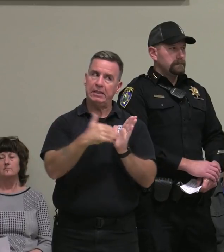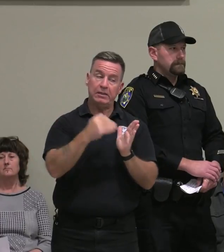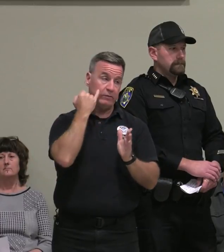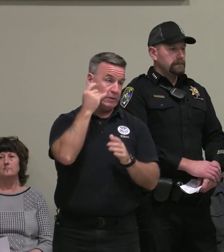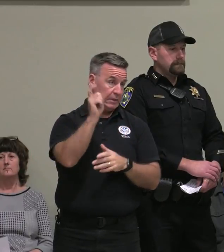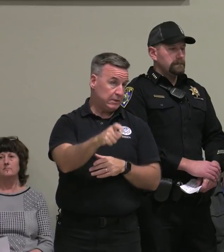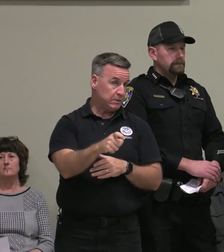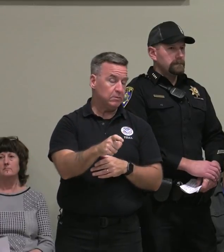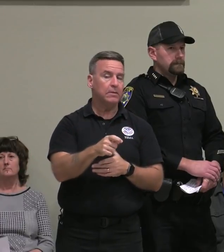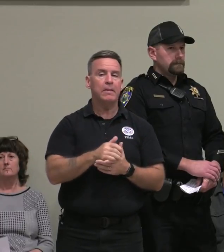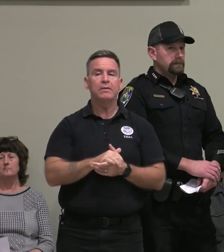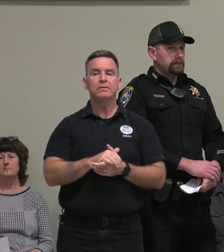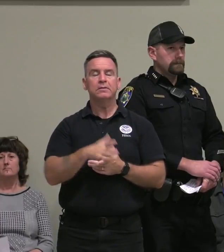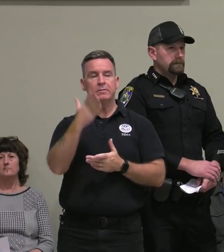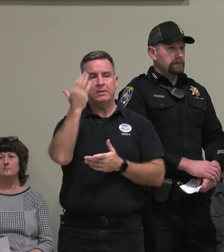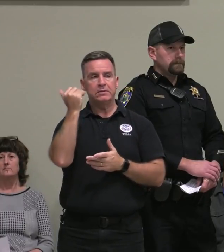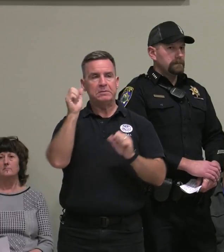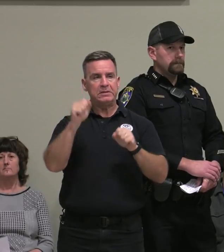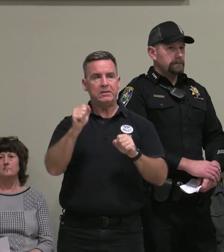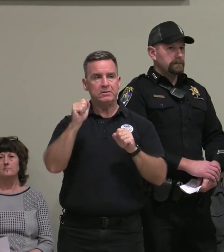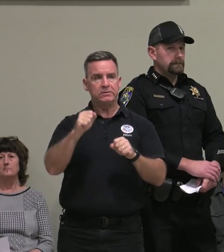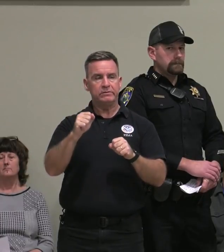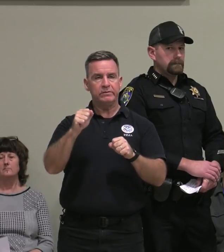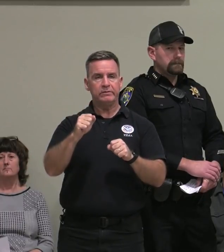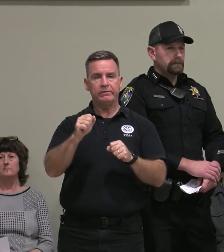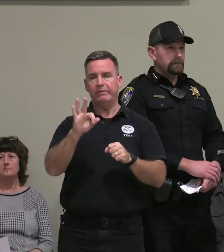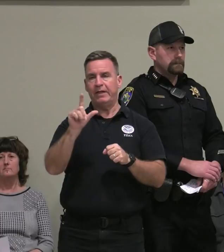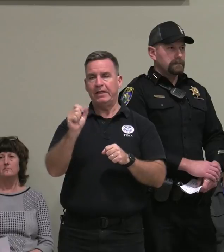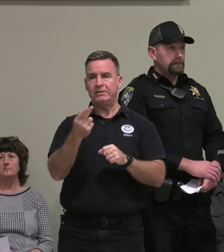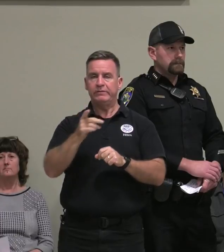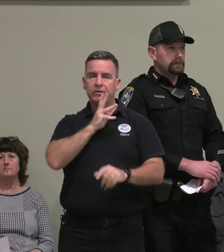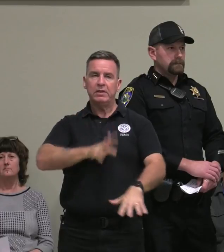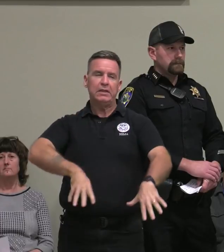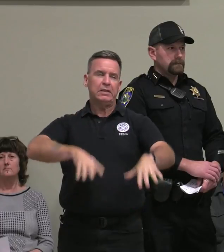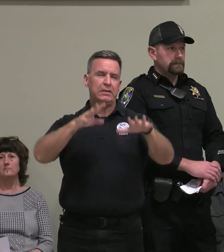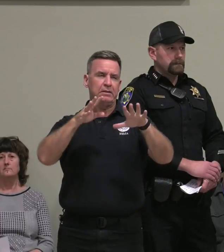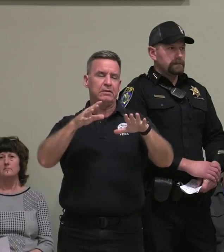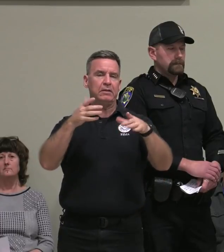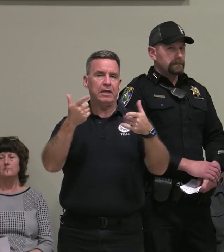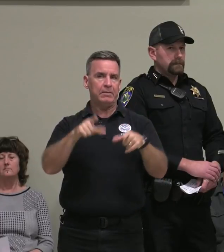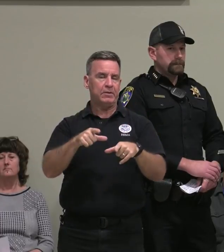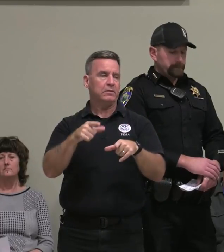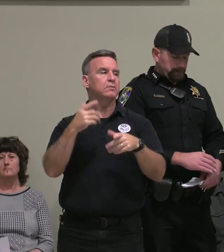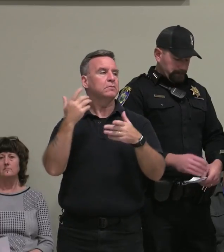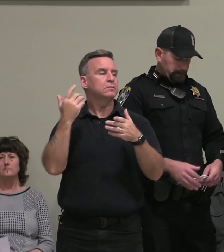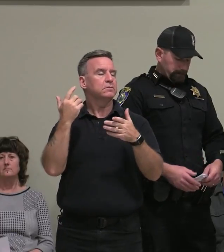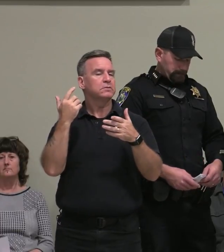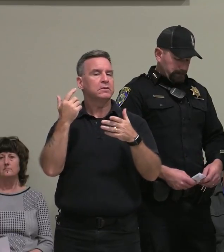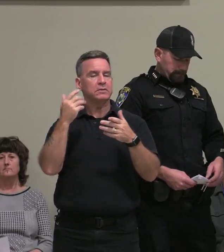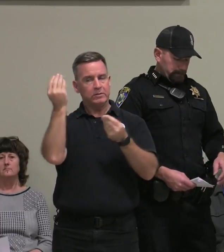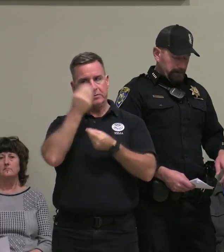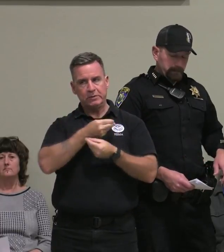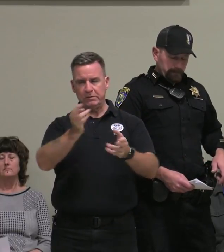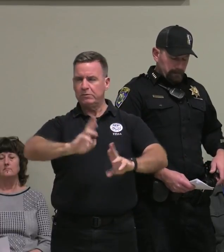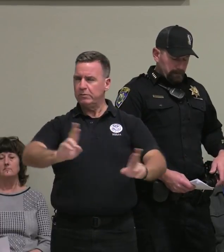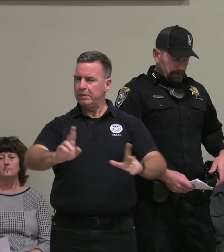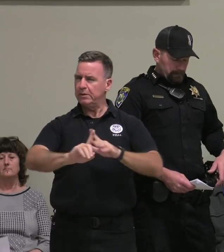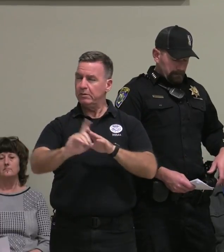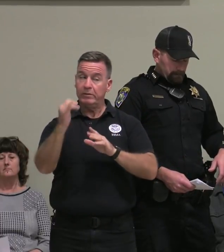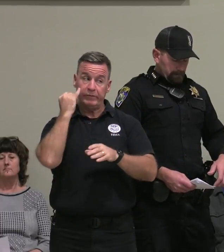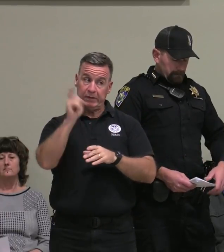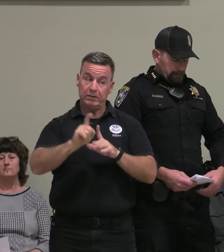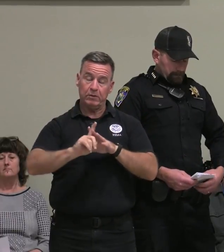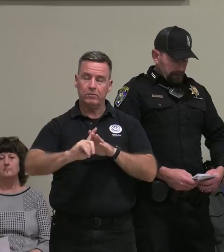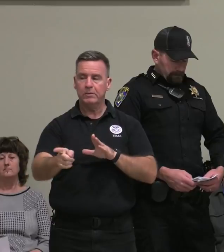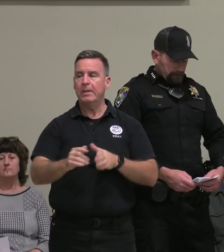if necessary. And that was due to the potential for flash flooding like we had to deal with on Centerville. That is our way of telling people be ready to go if you